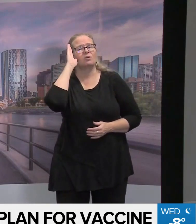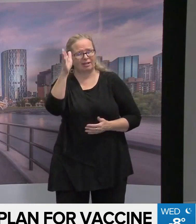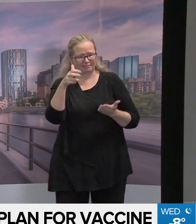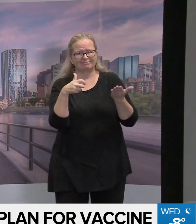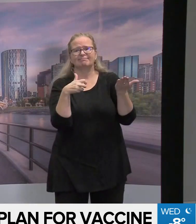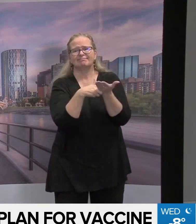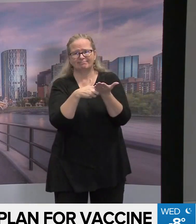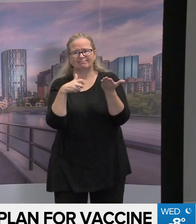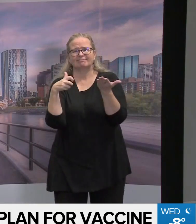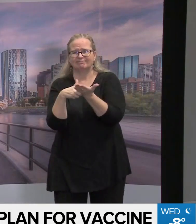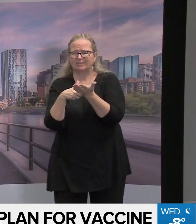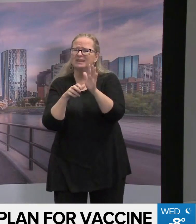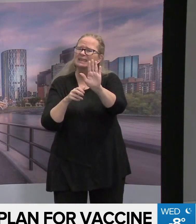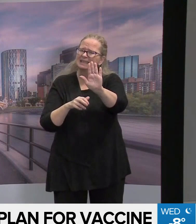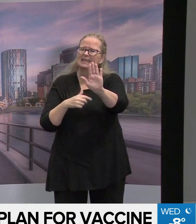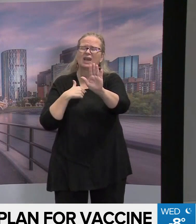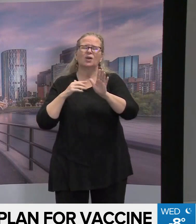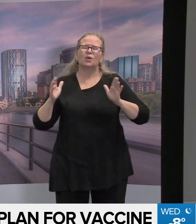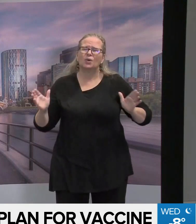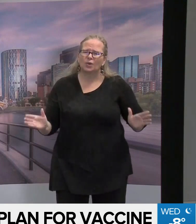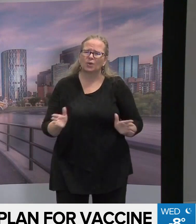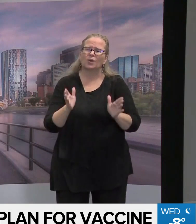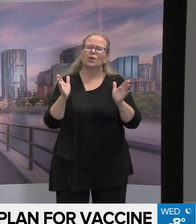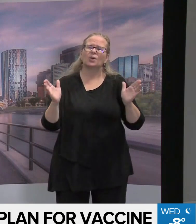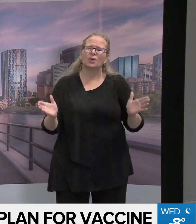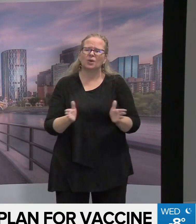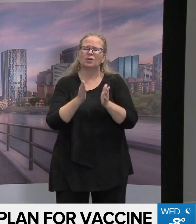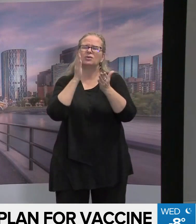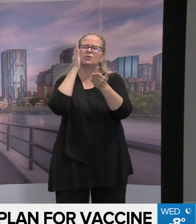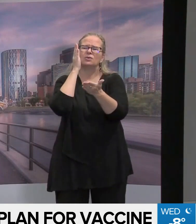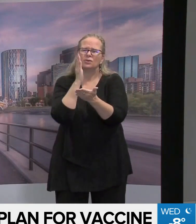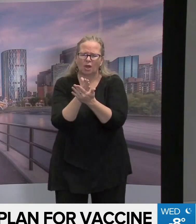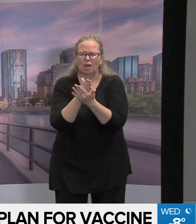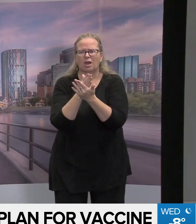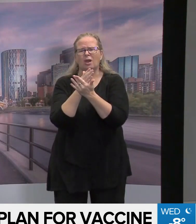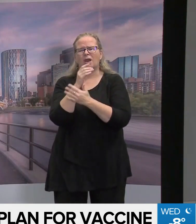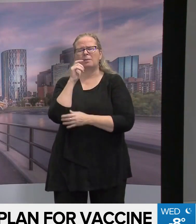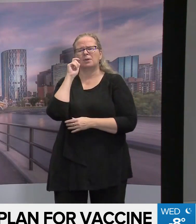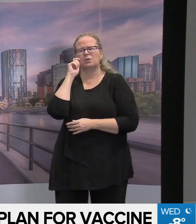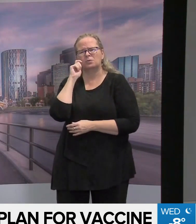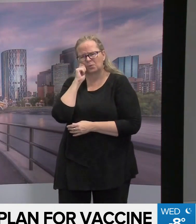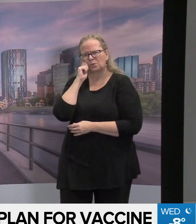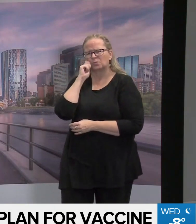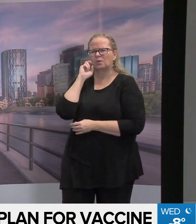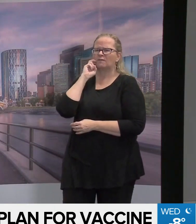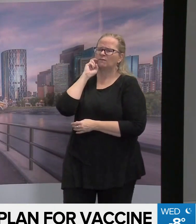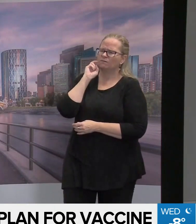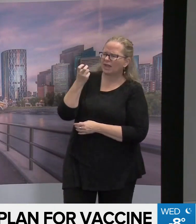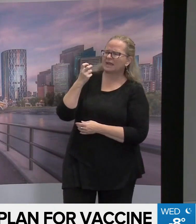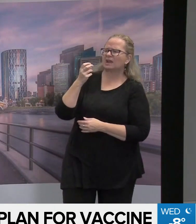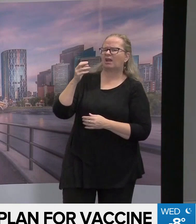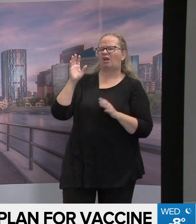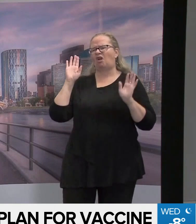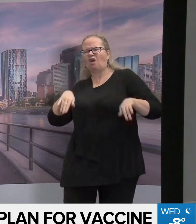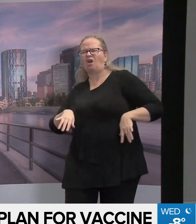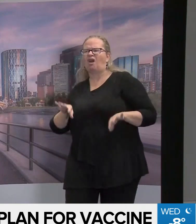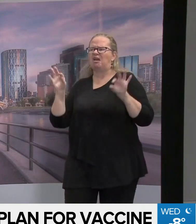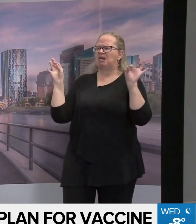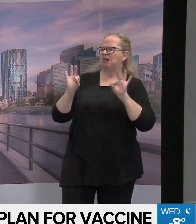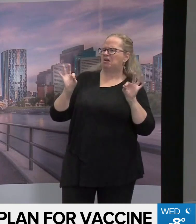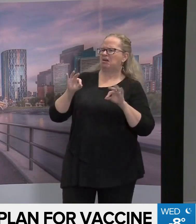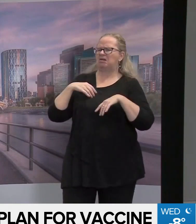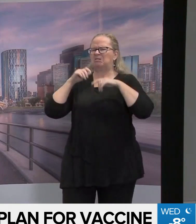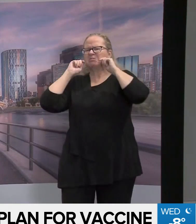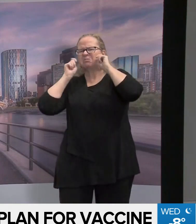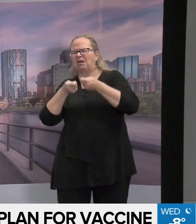so frickin' self-indulgent. You're not doing this because you think it's going to change anything. You're not doing this because you're standing up for your rights and you